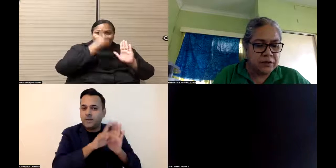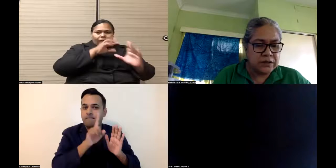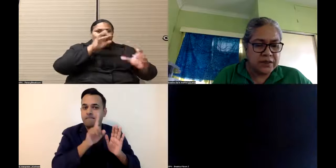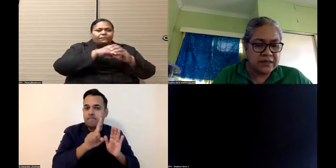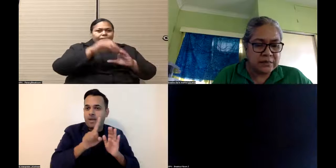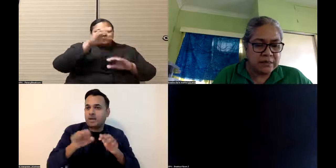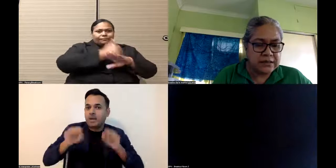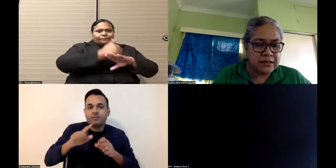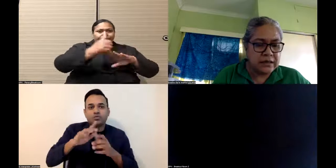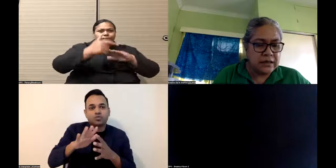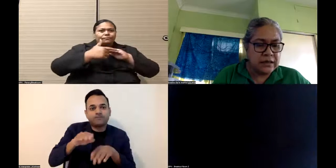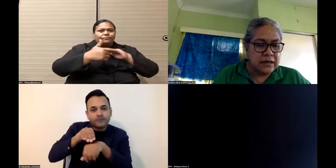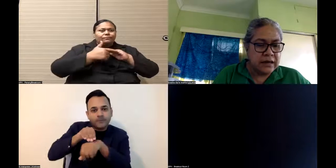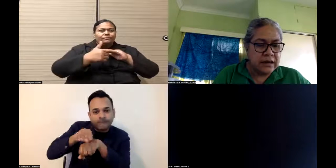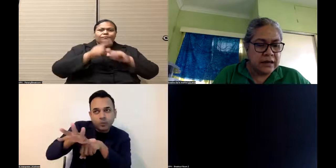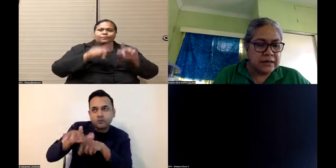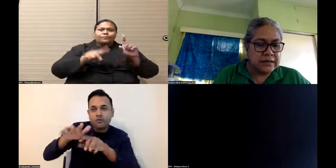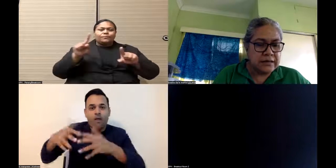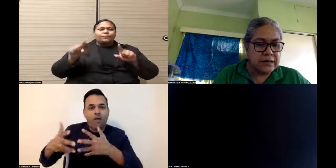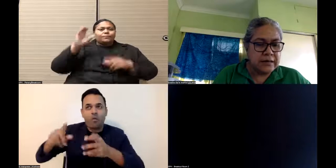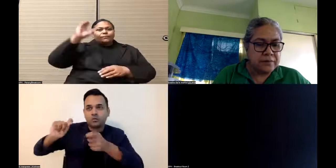person with disability